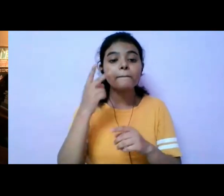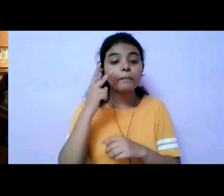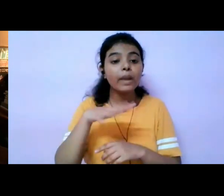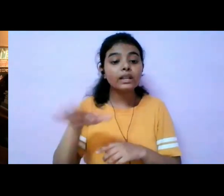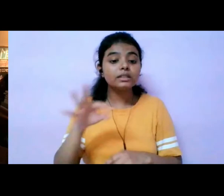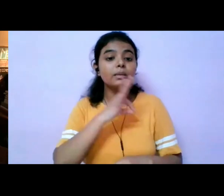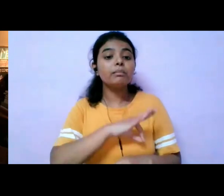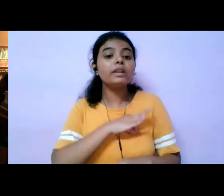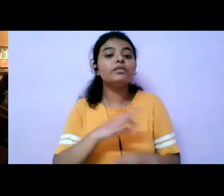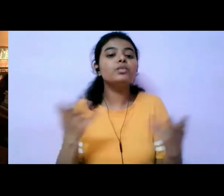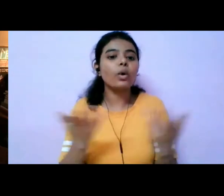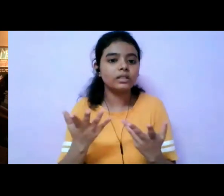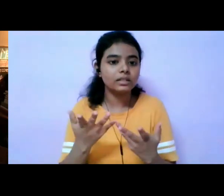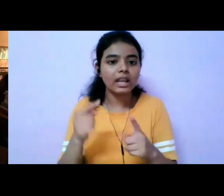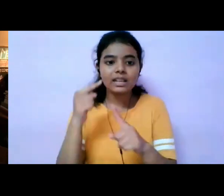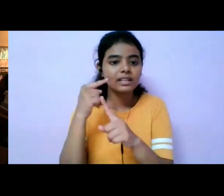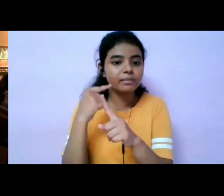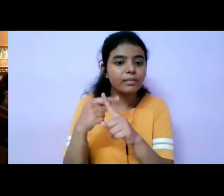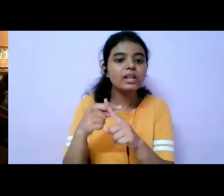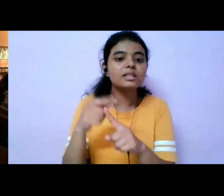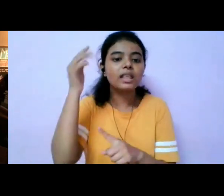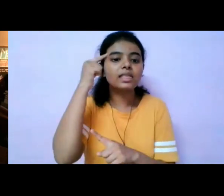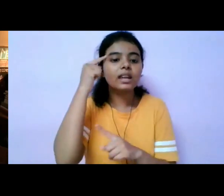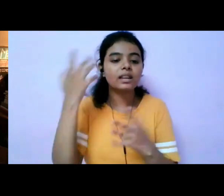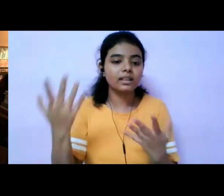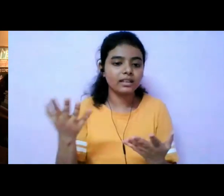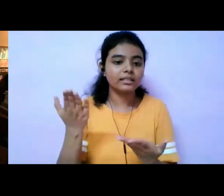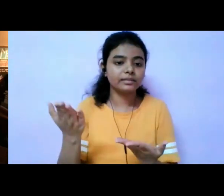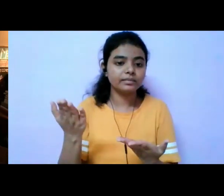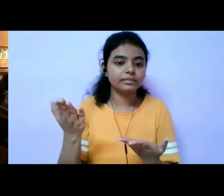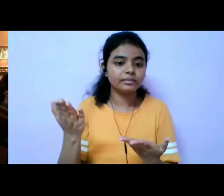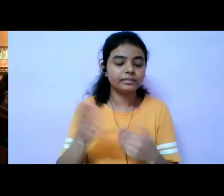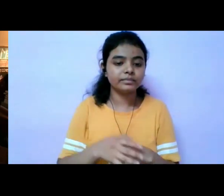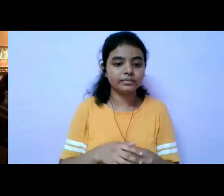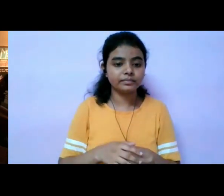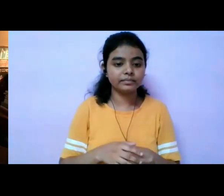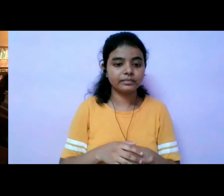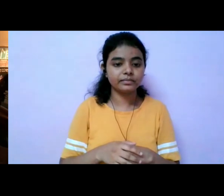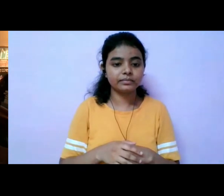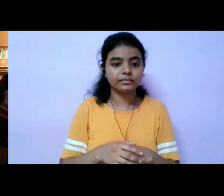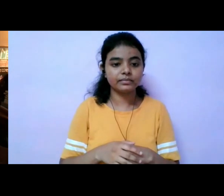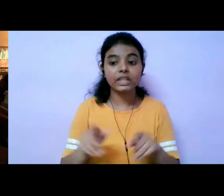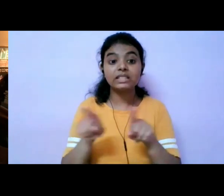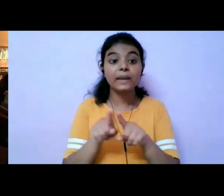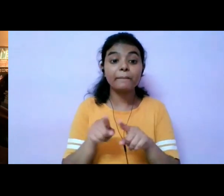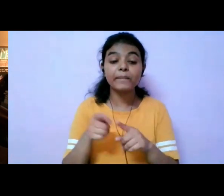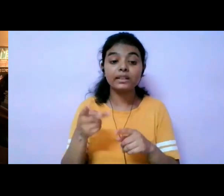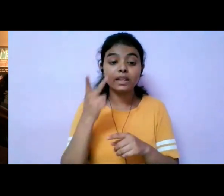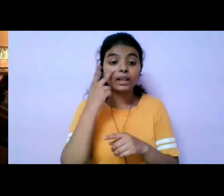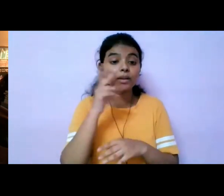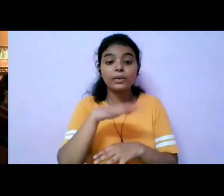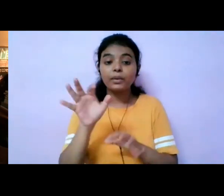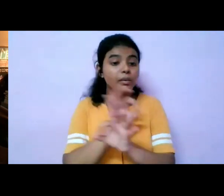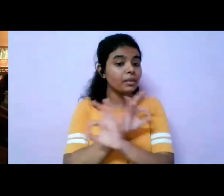him. And he basically says, it slowed me down so that I could hear the wisdom